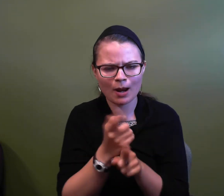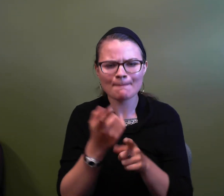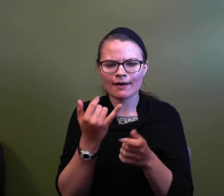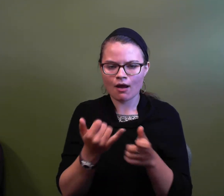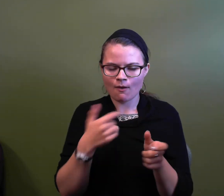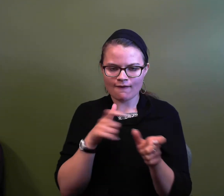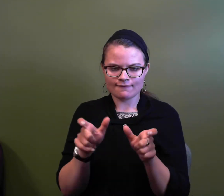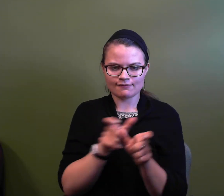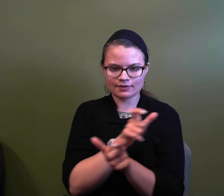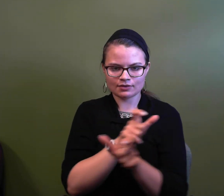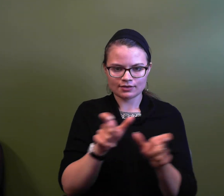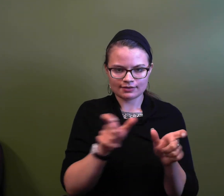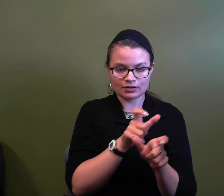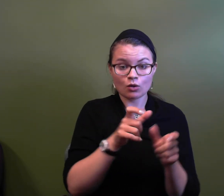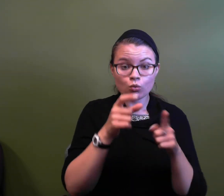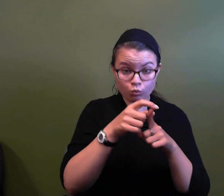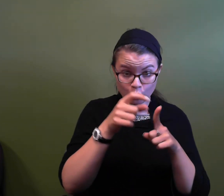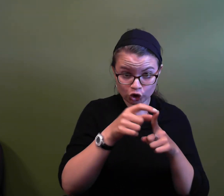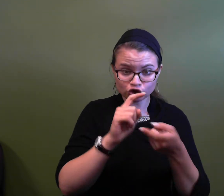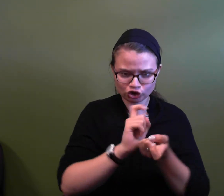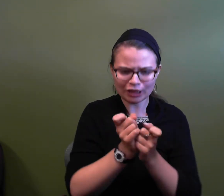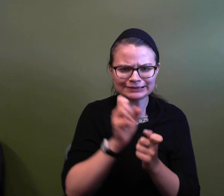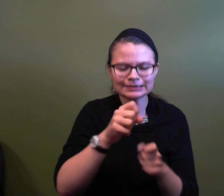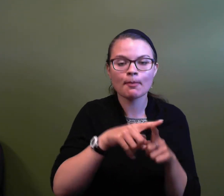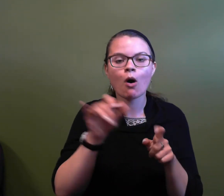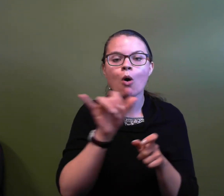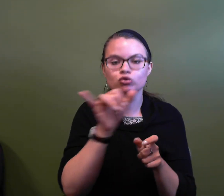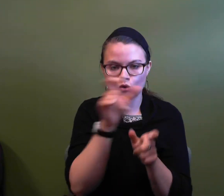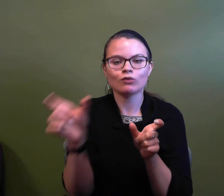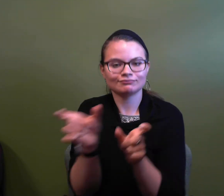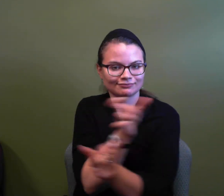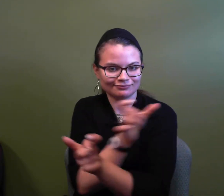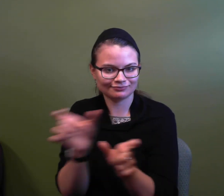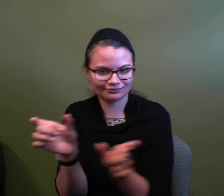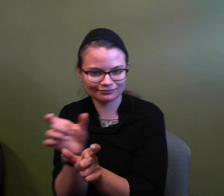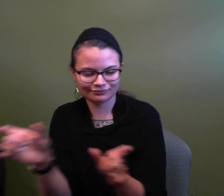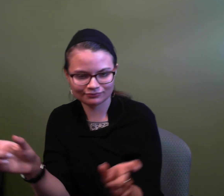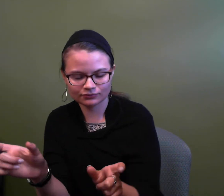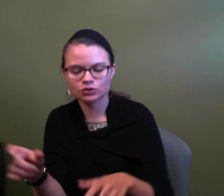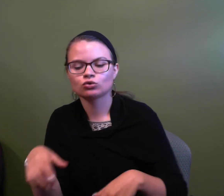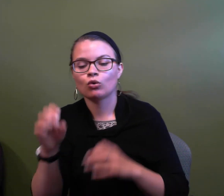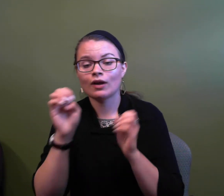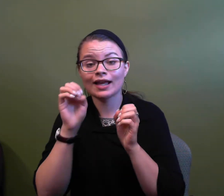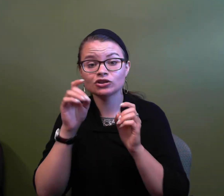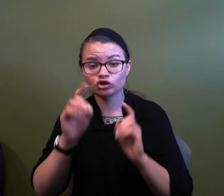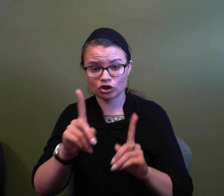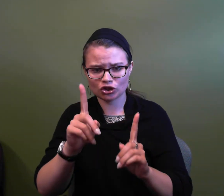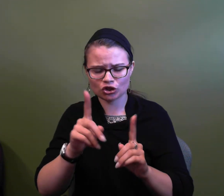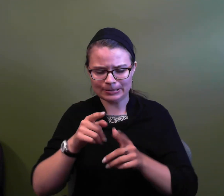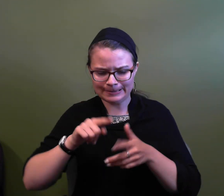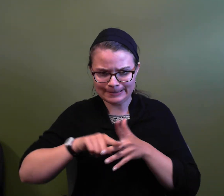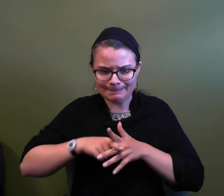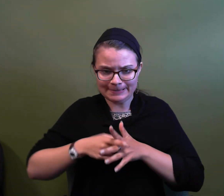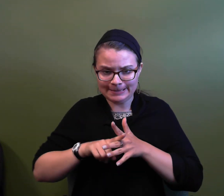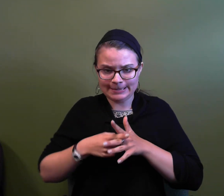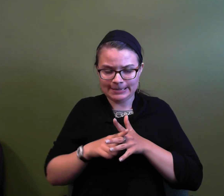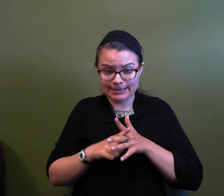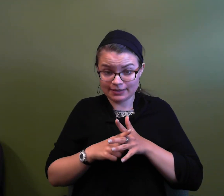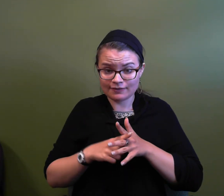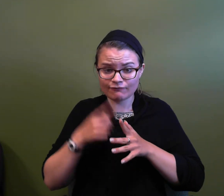the order. Okay, so here education is at the beginning. In my sentence, the most essential element of a nation's development